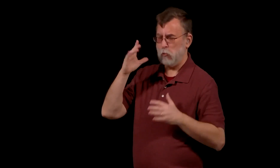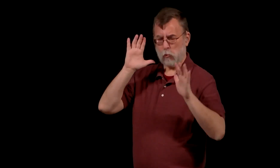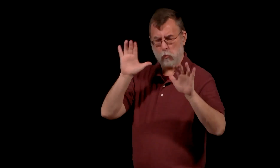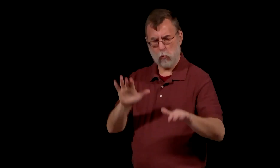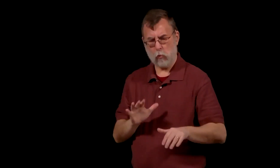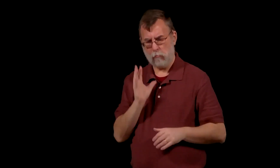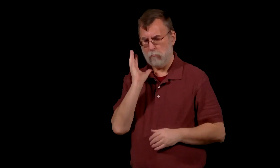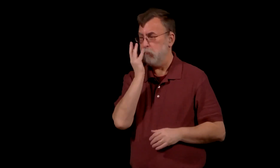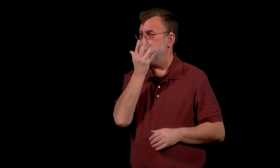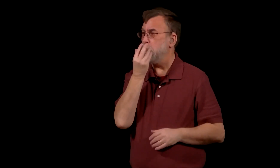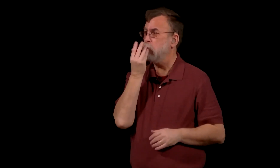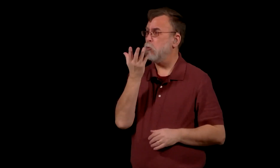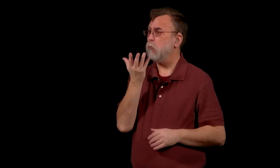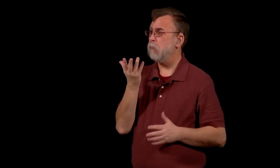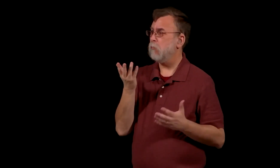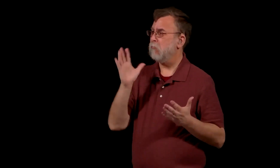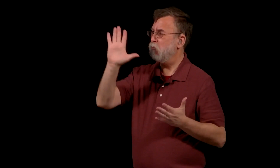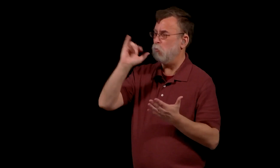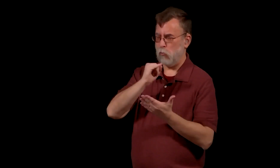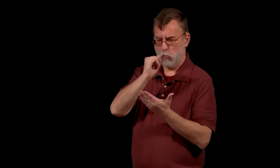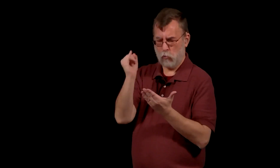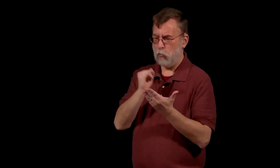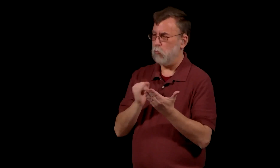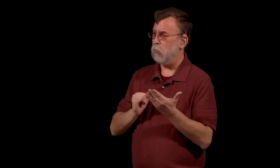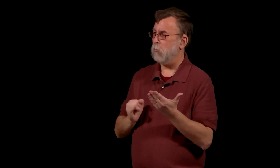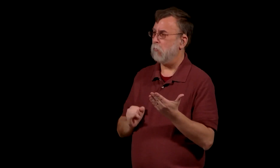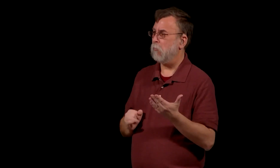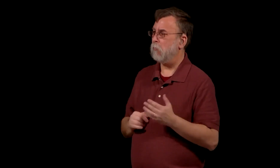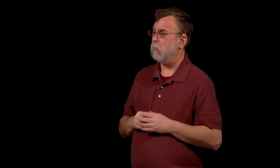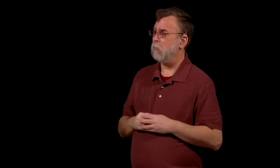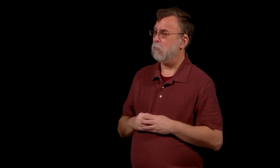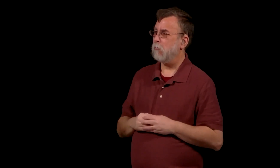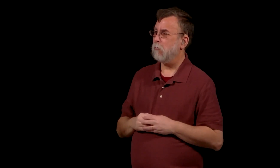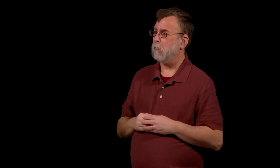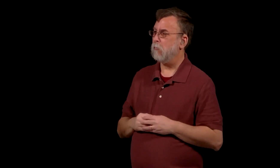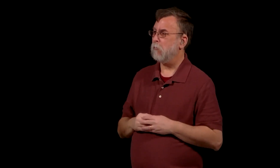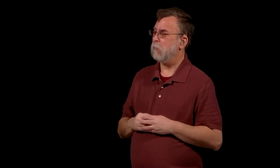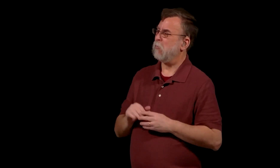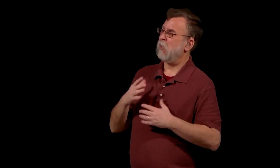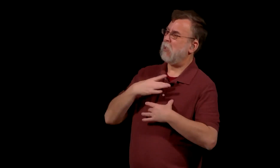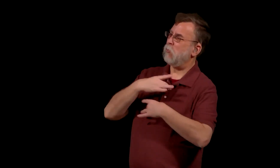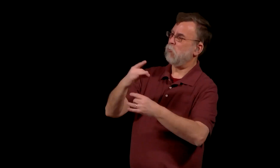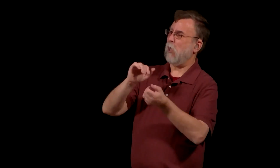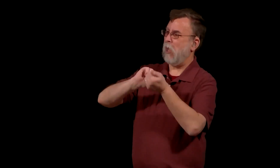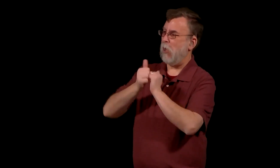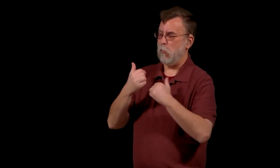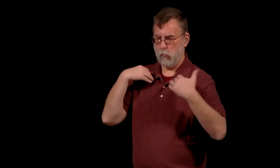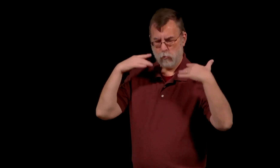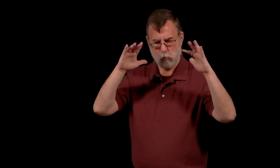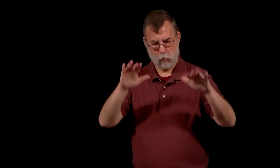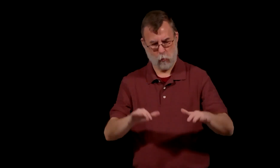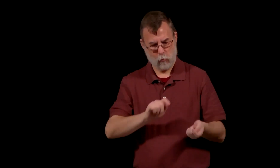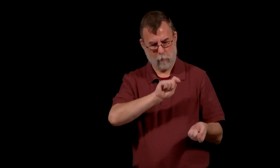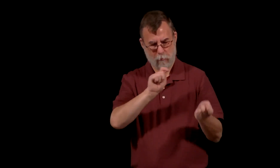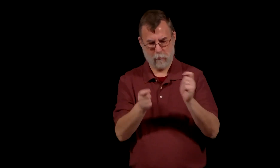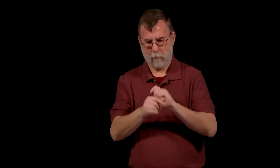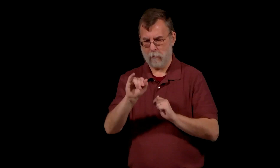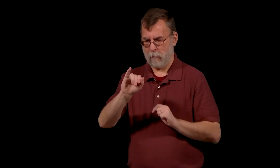snow, but we understand that what comes from this is beauty and your design is perfect. Interesting how the